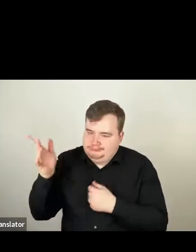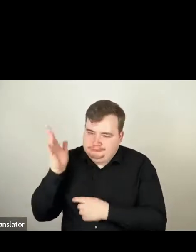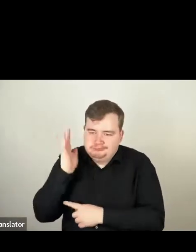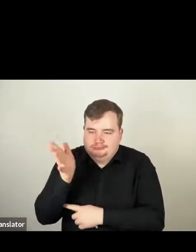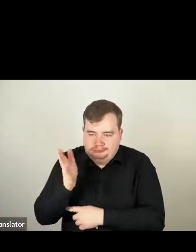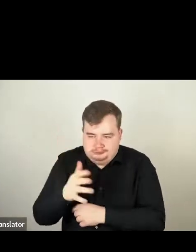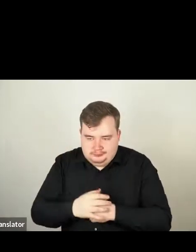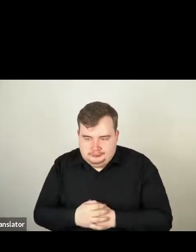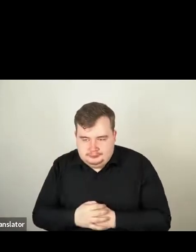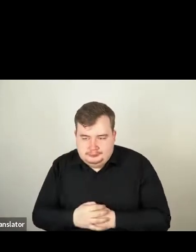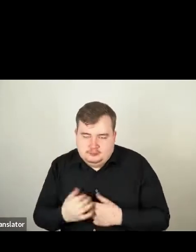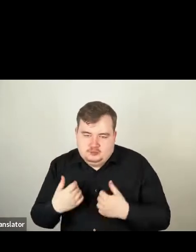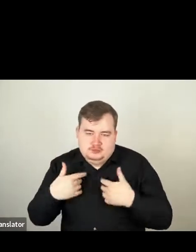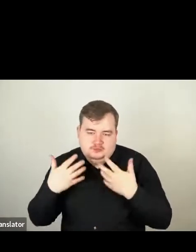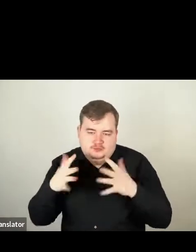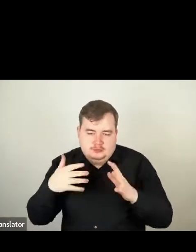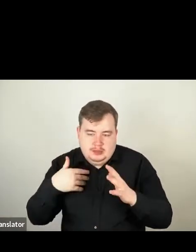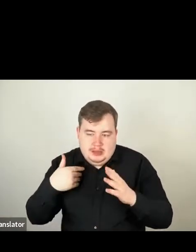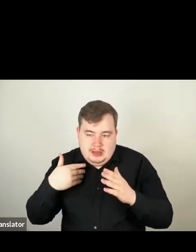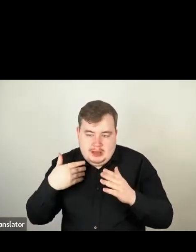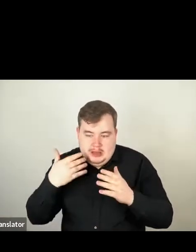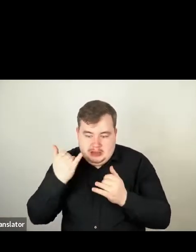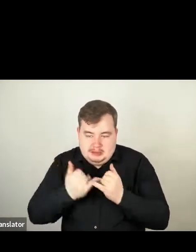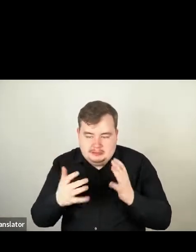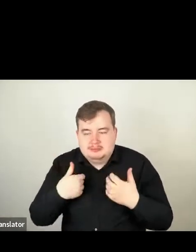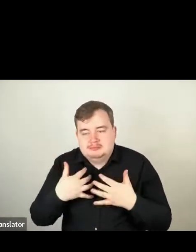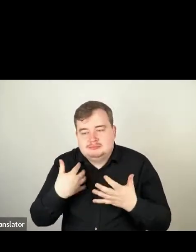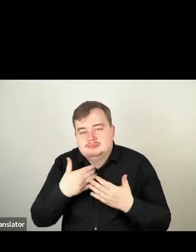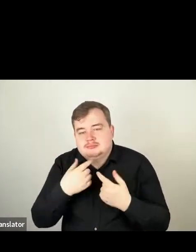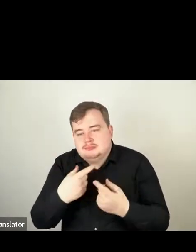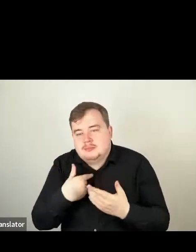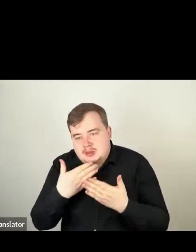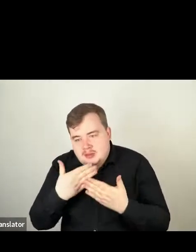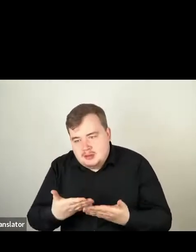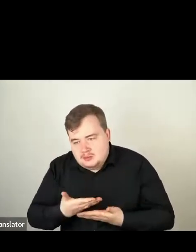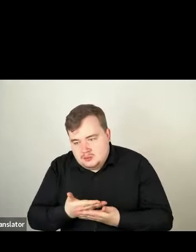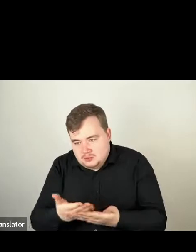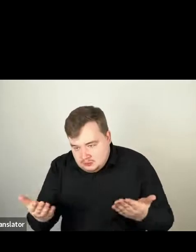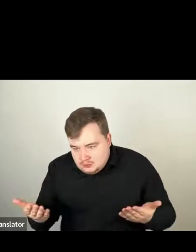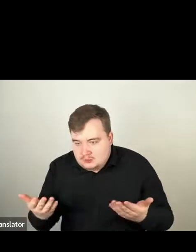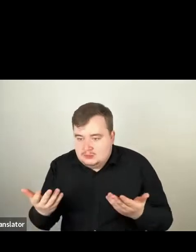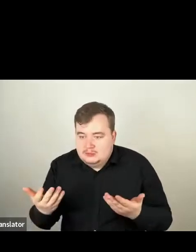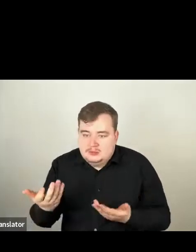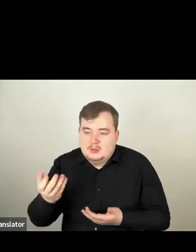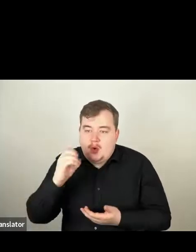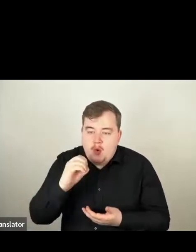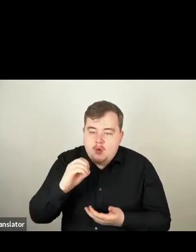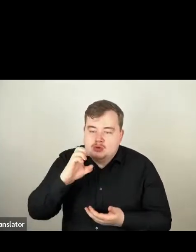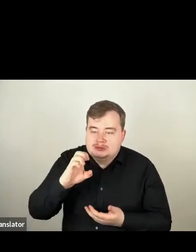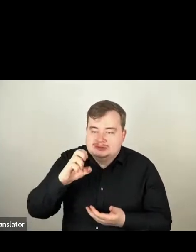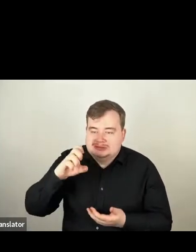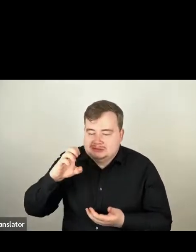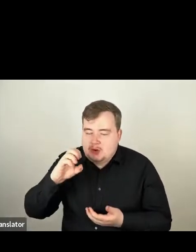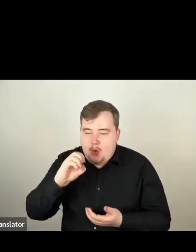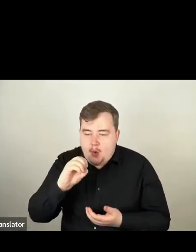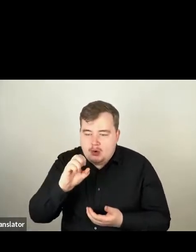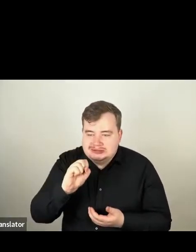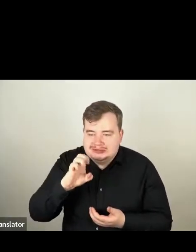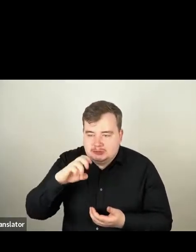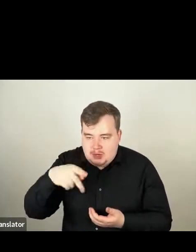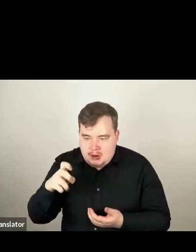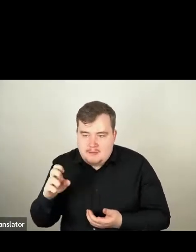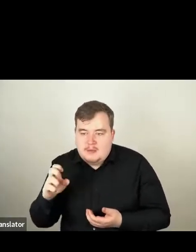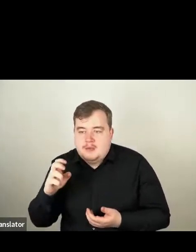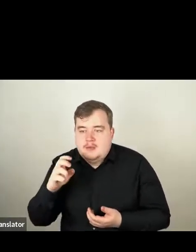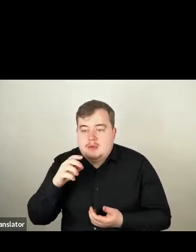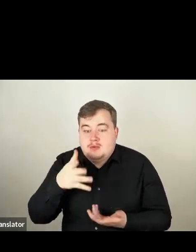like to thank ODIHR and OSCE PA staff who have organized this important